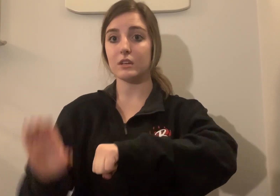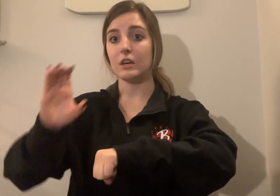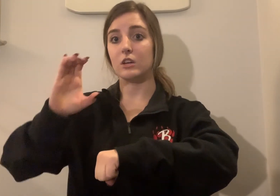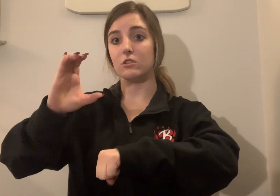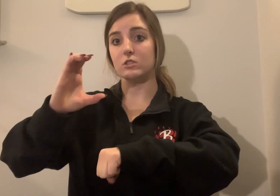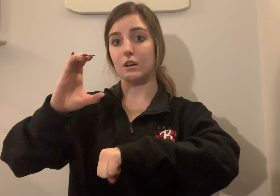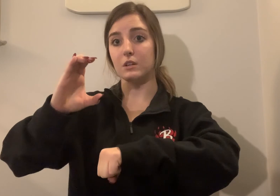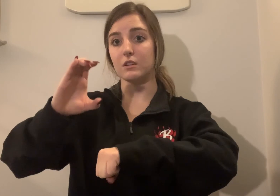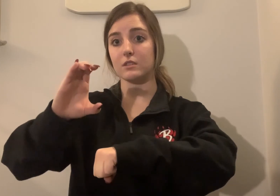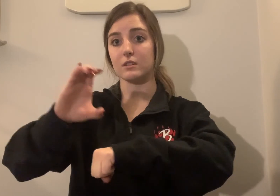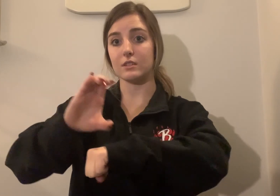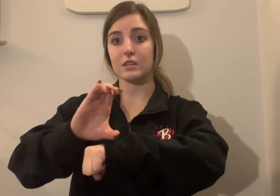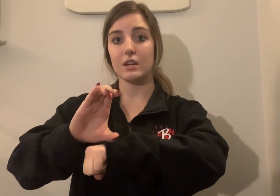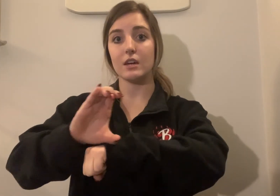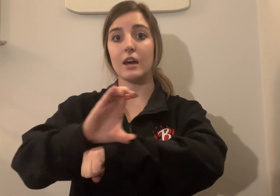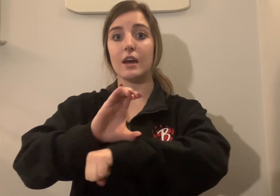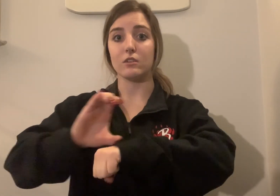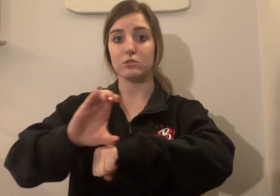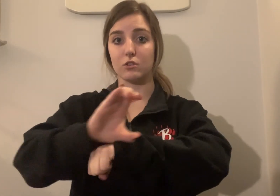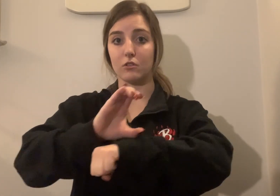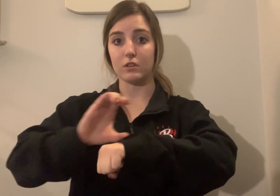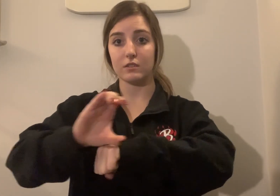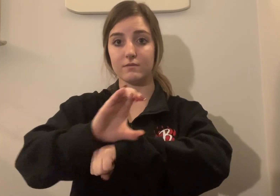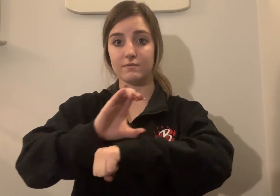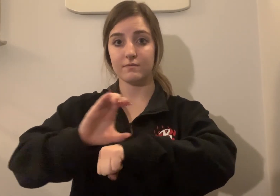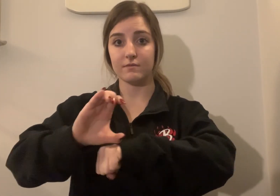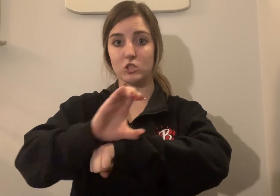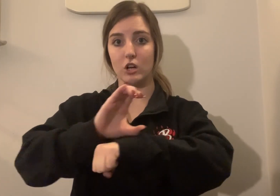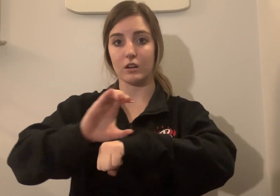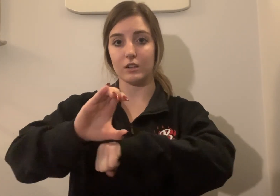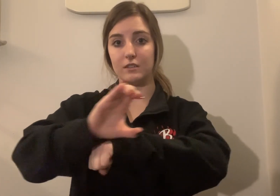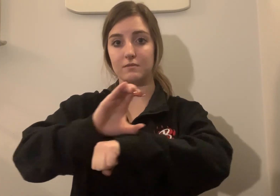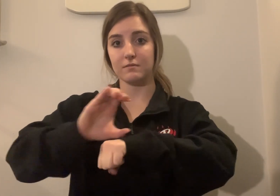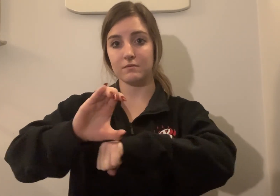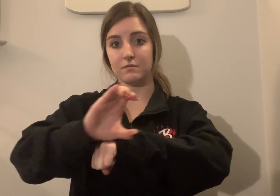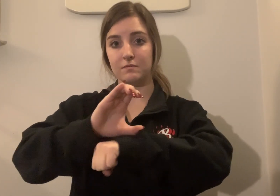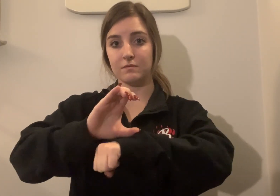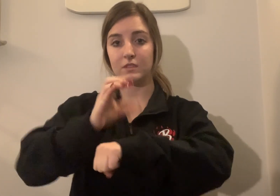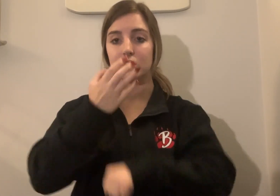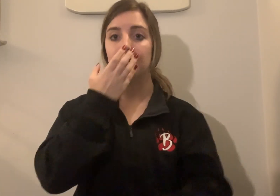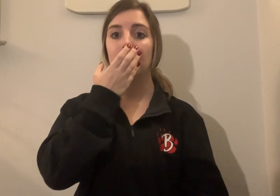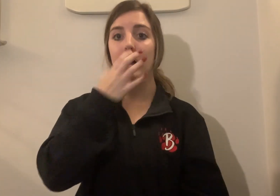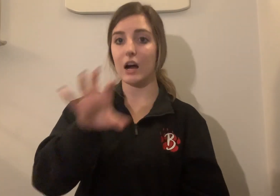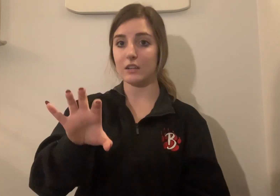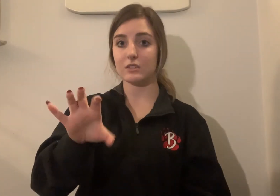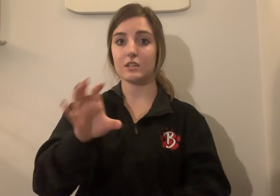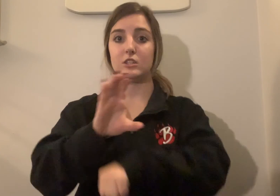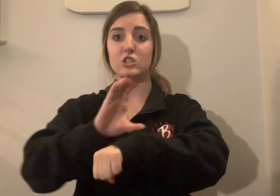your dominant is in a C, and you circle it. Chocolate. So hot chocolate.